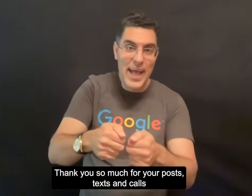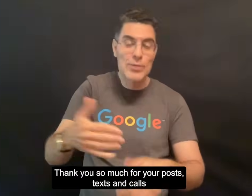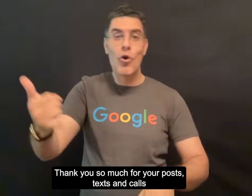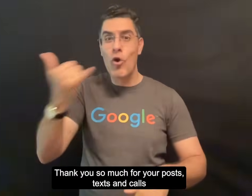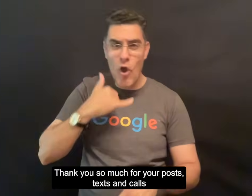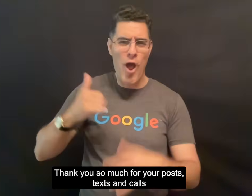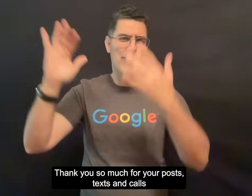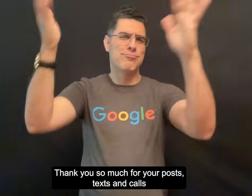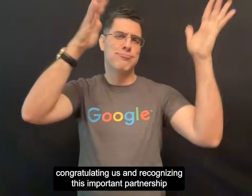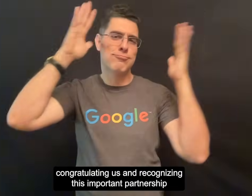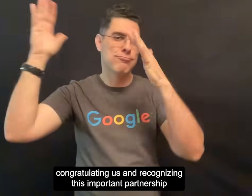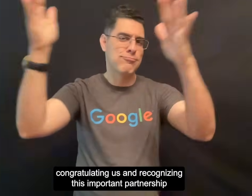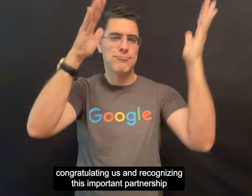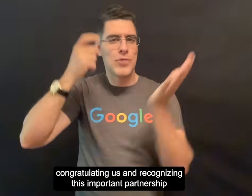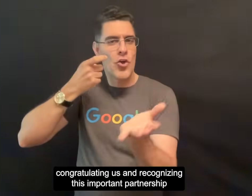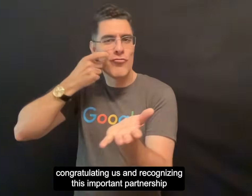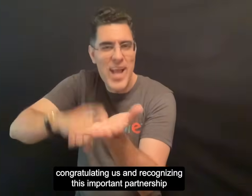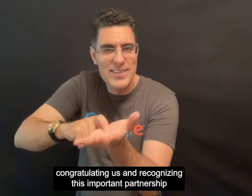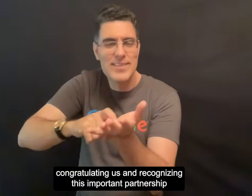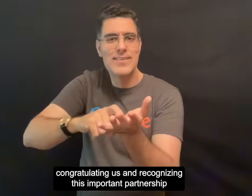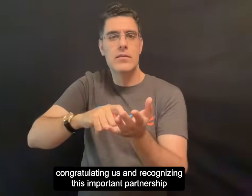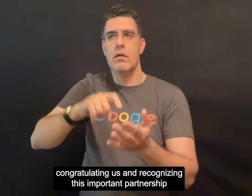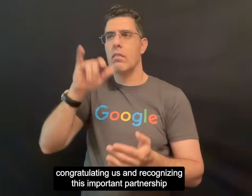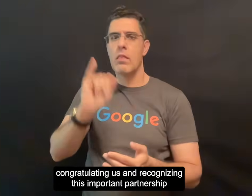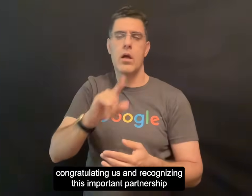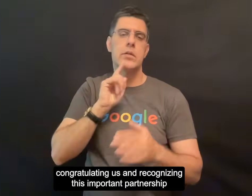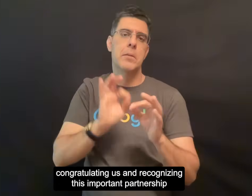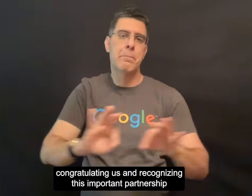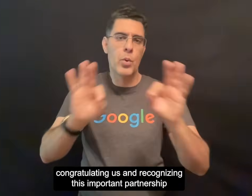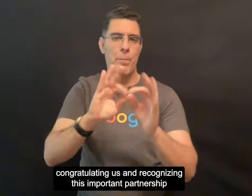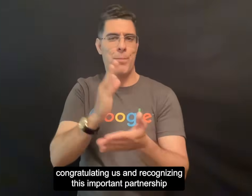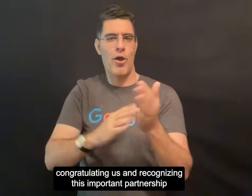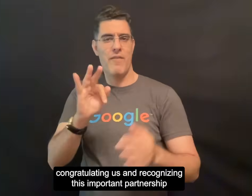texts, and calls, congratulating us and recognizing this important partnership